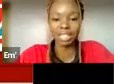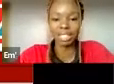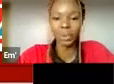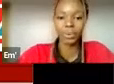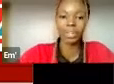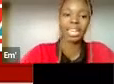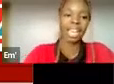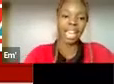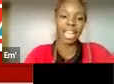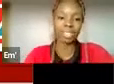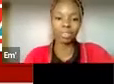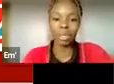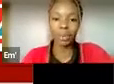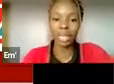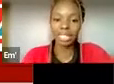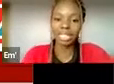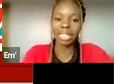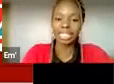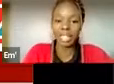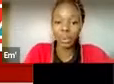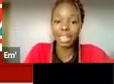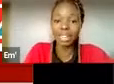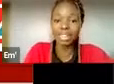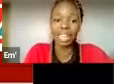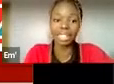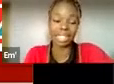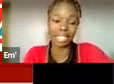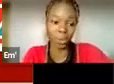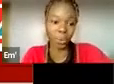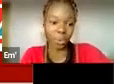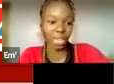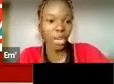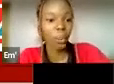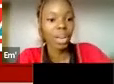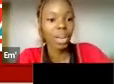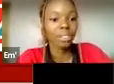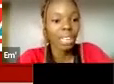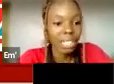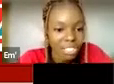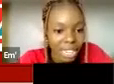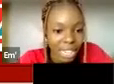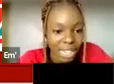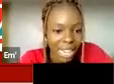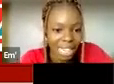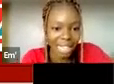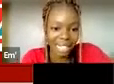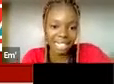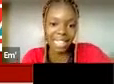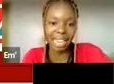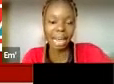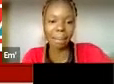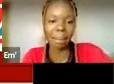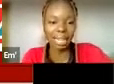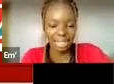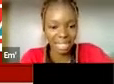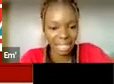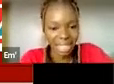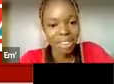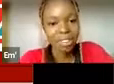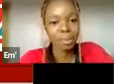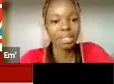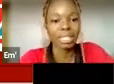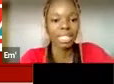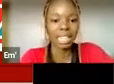learners category. And for the winners in the secondary art category, we have Adrian Agesa